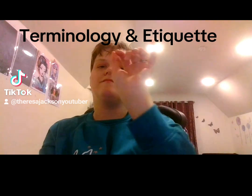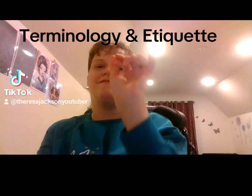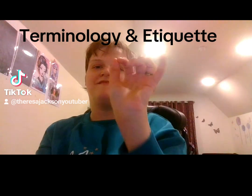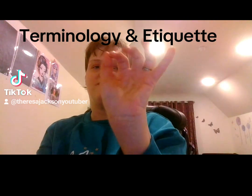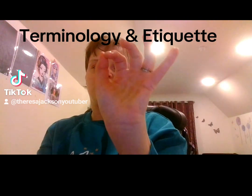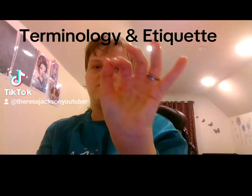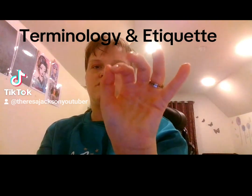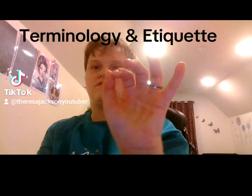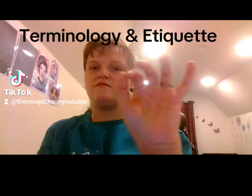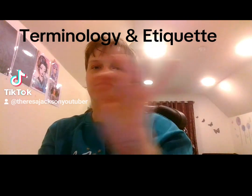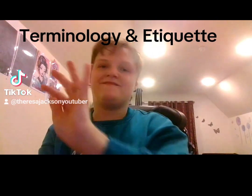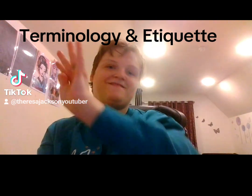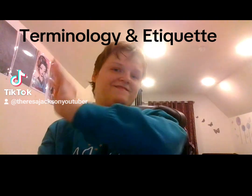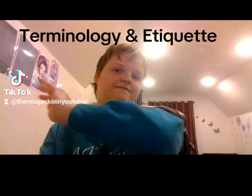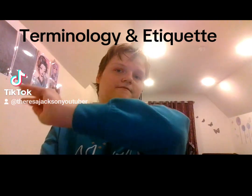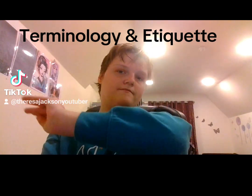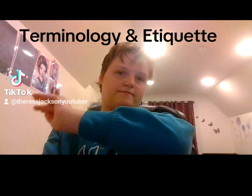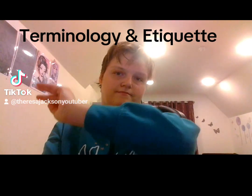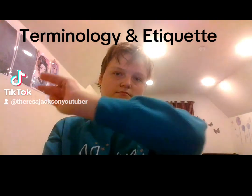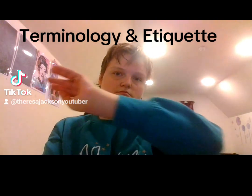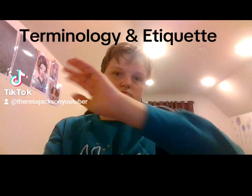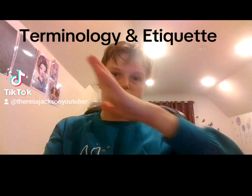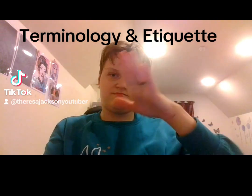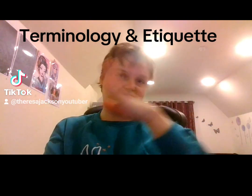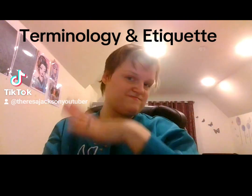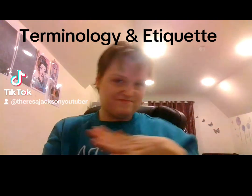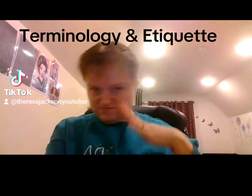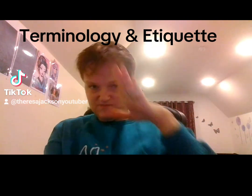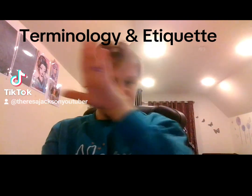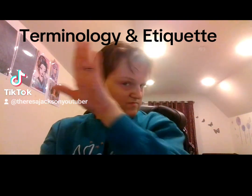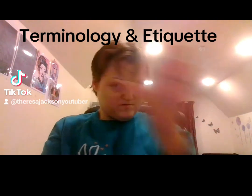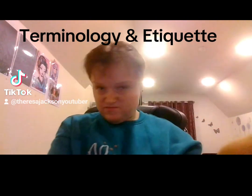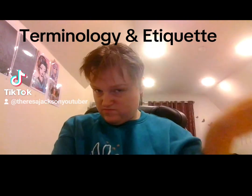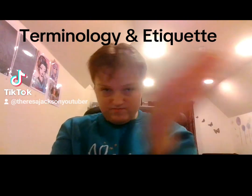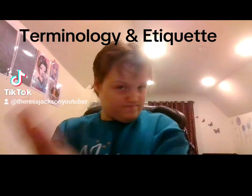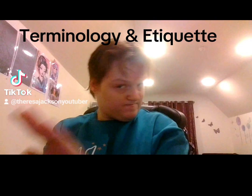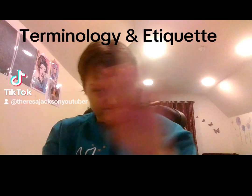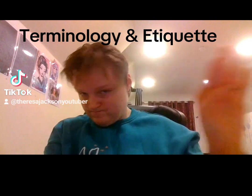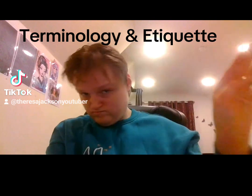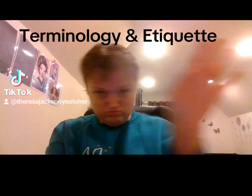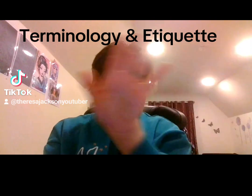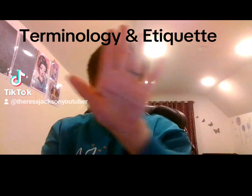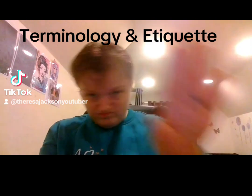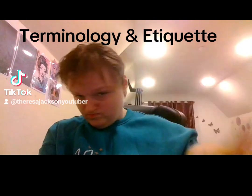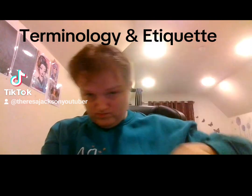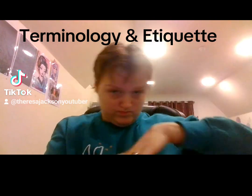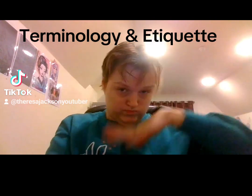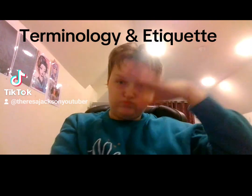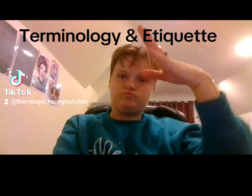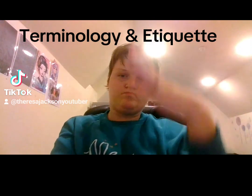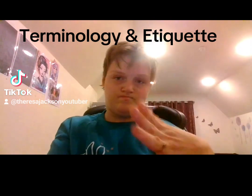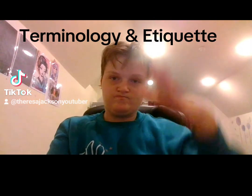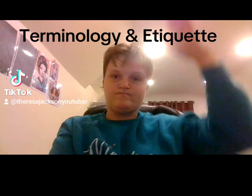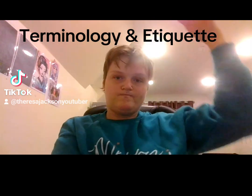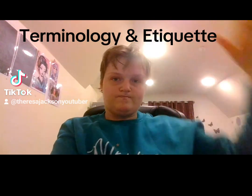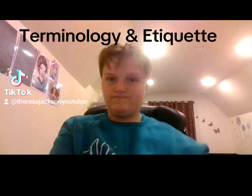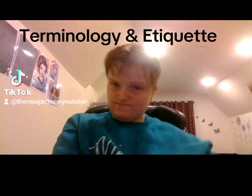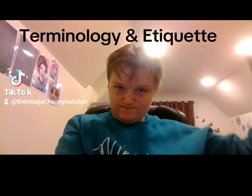everyone is well. Sorry that I have not been able to do a video for the past few days.